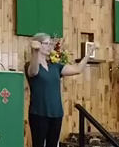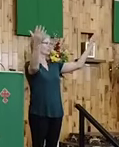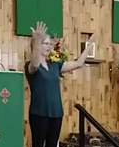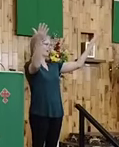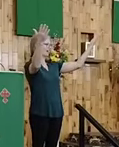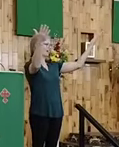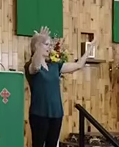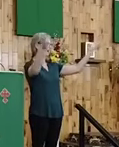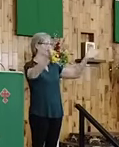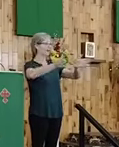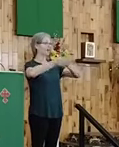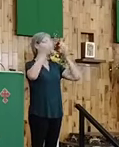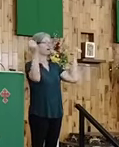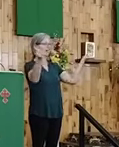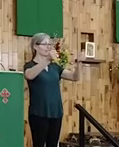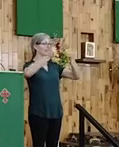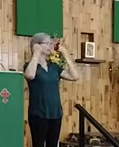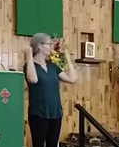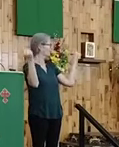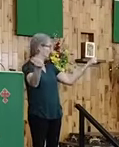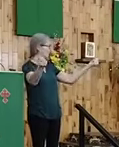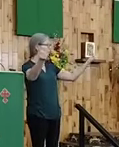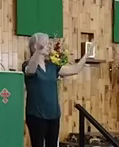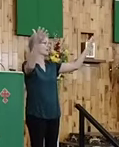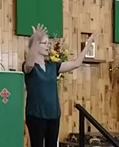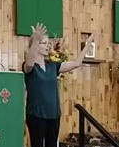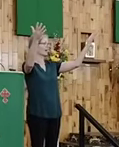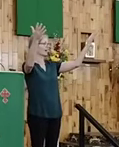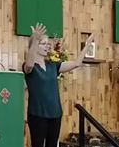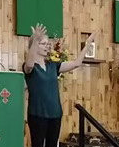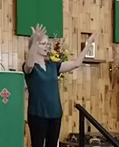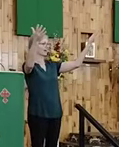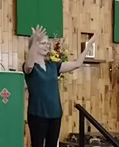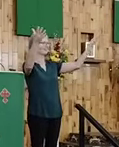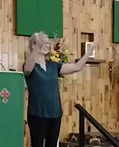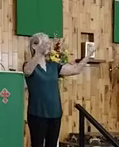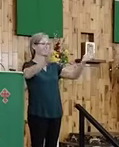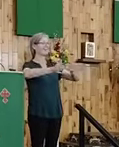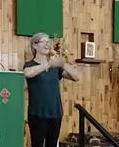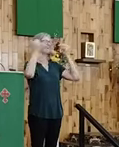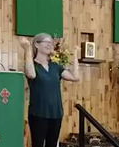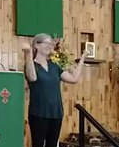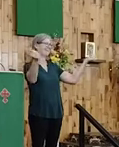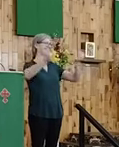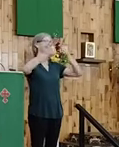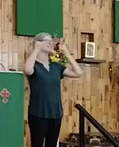Hallelujah, hallelujah, hallelujah.